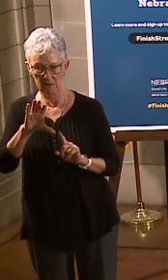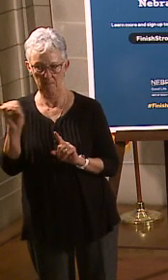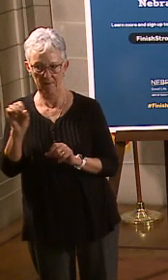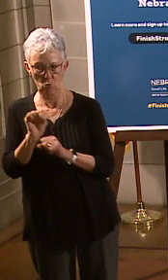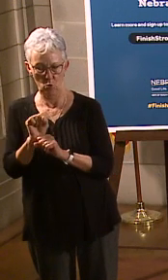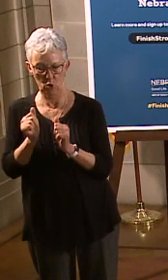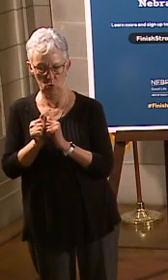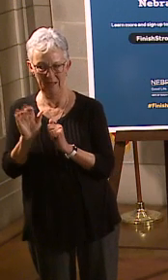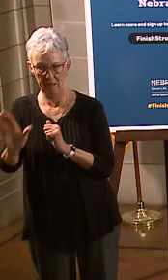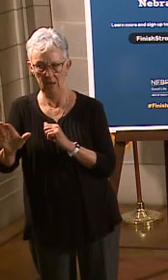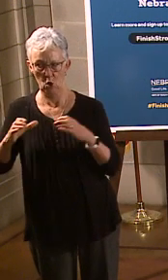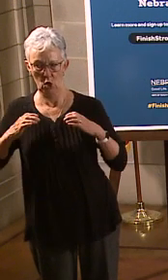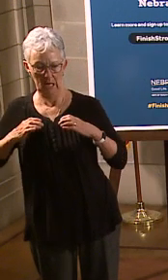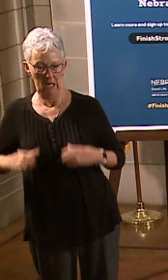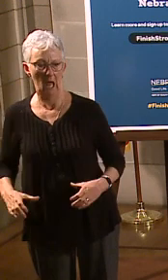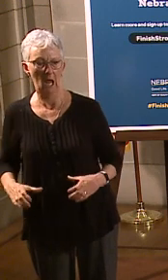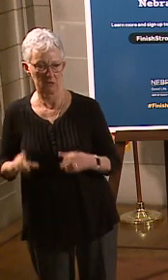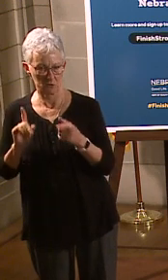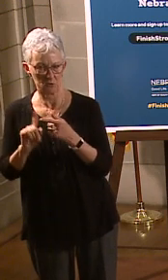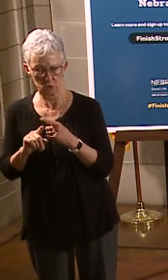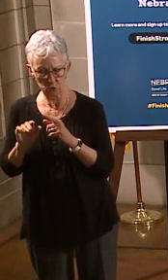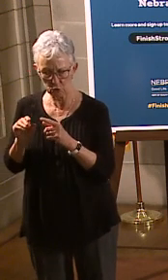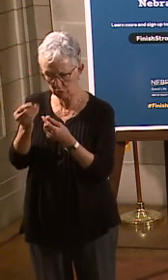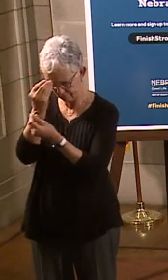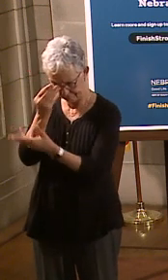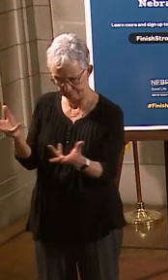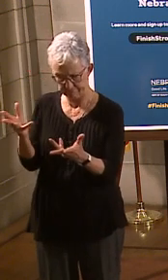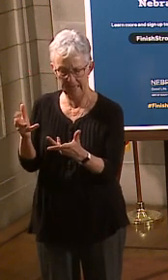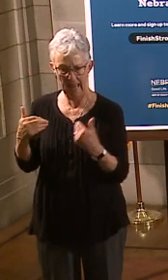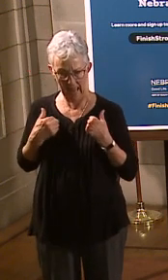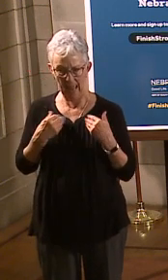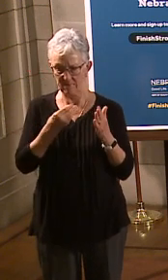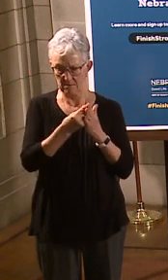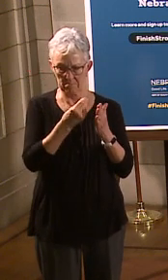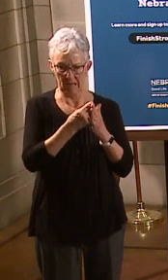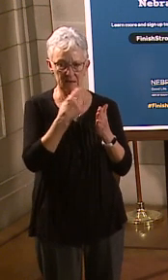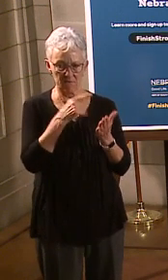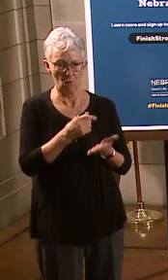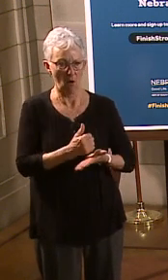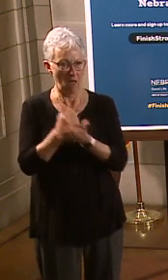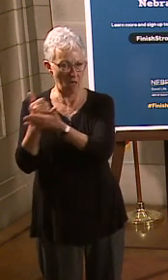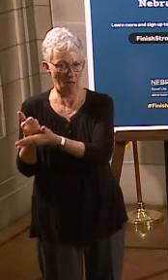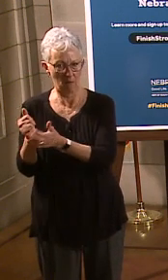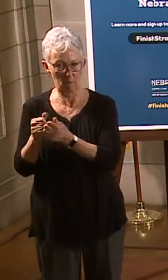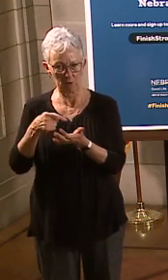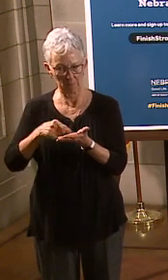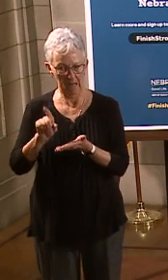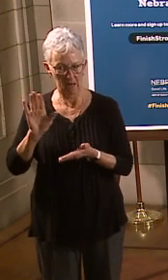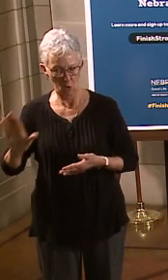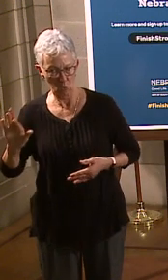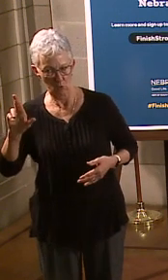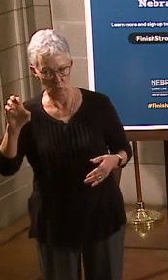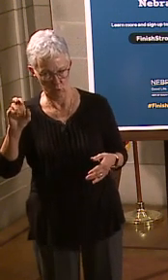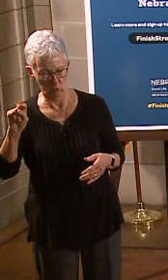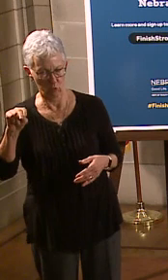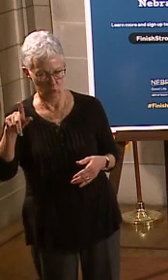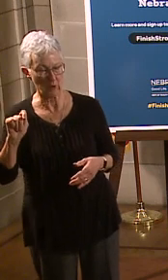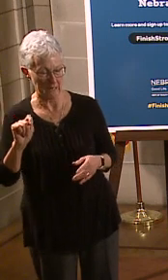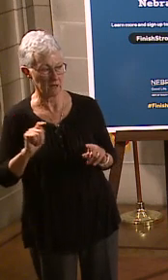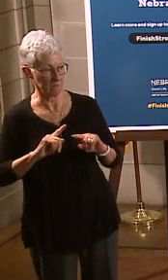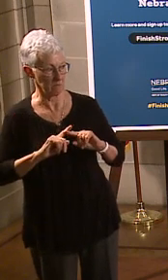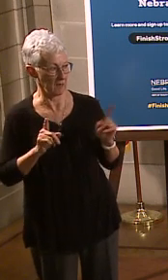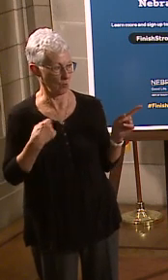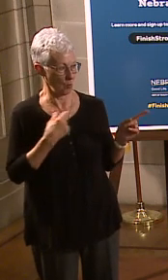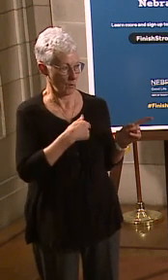those application numbers up and out. So lots of work is being done, but we have much more availability to help people, and that's our